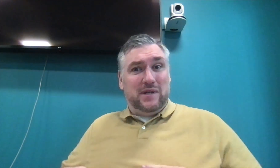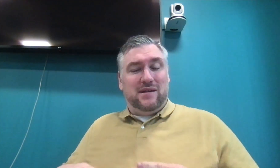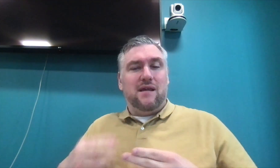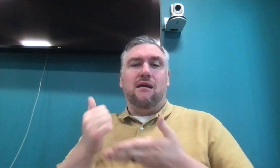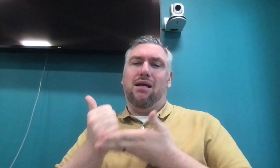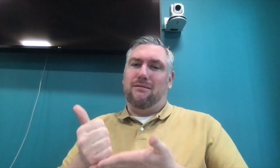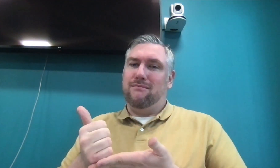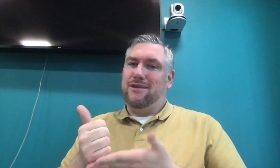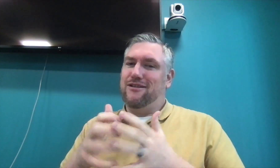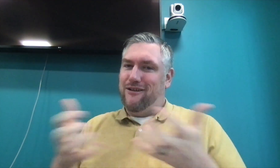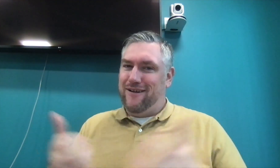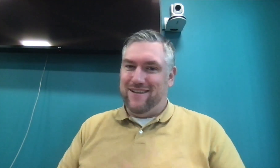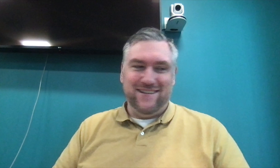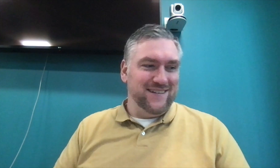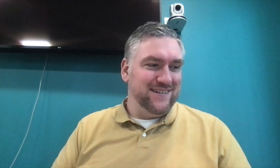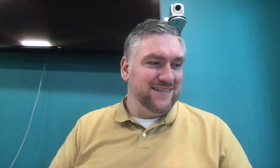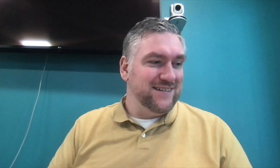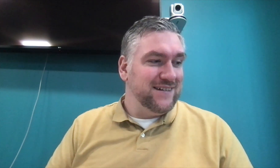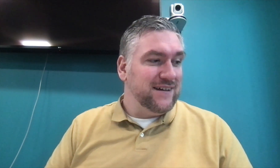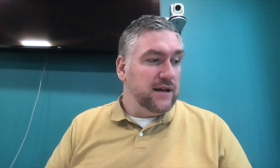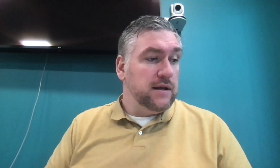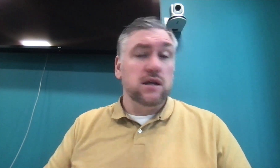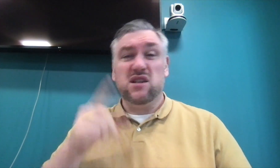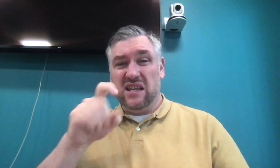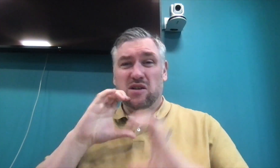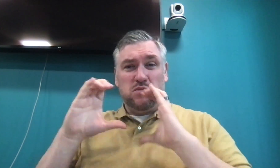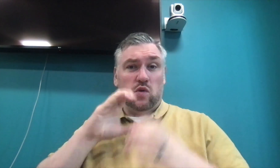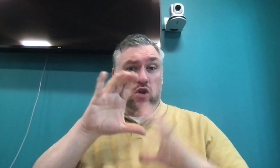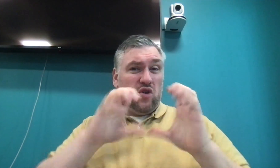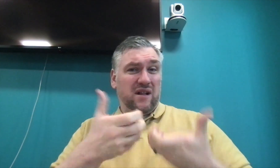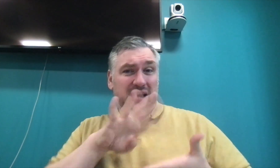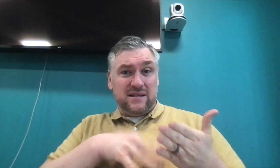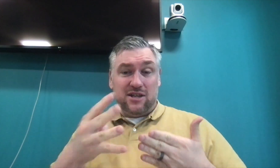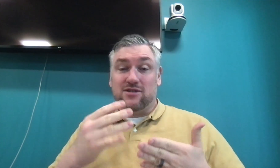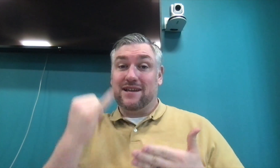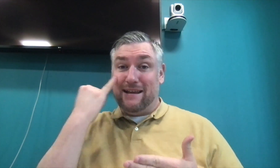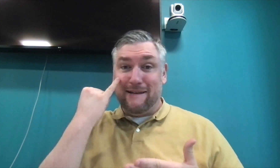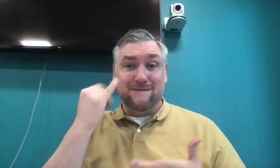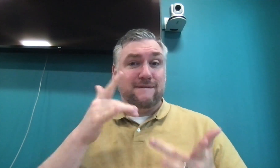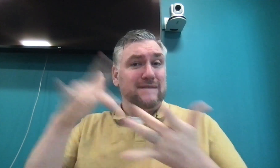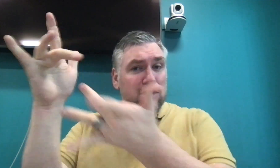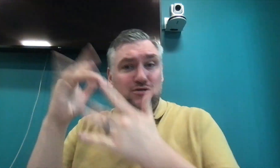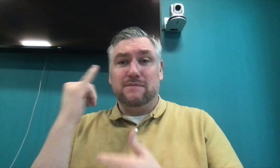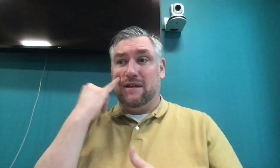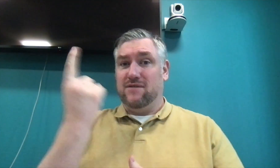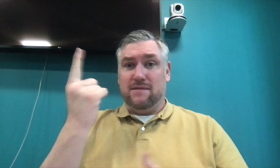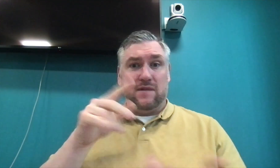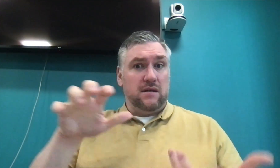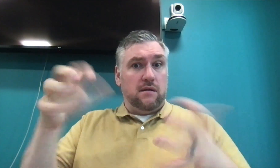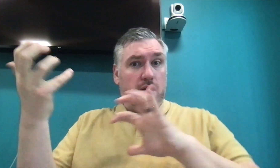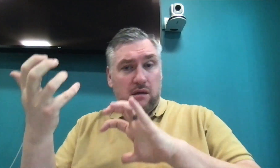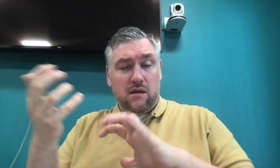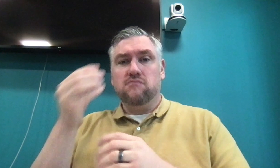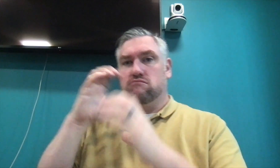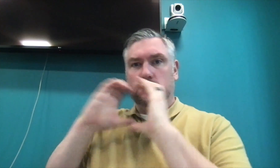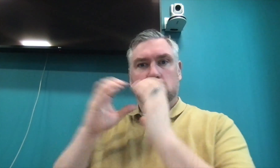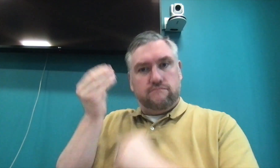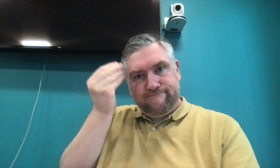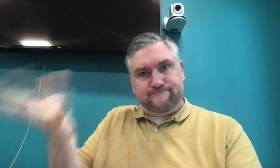as a human, it's going to help a lot. You need to communicate your class schedule. And if there's a field trip, if something